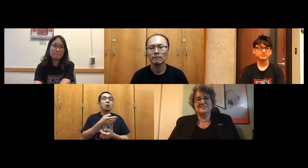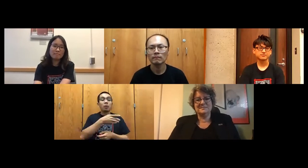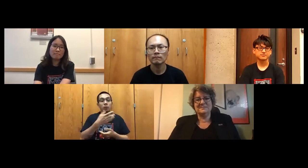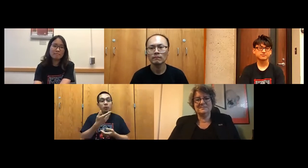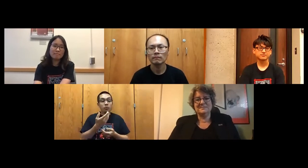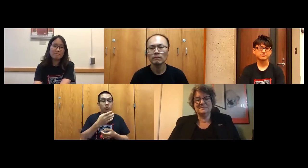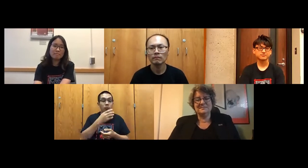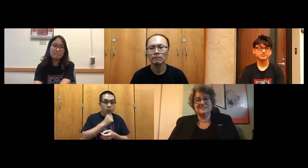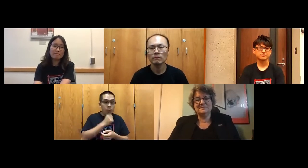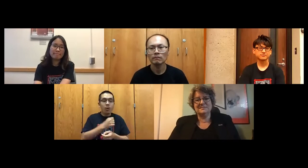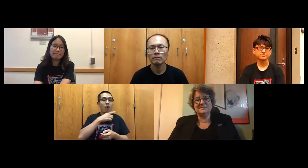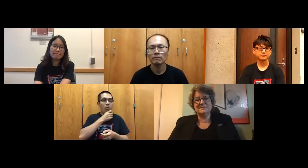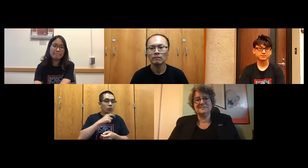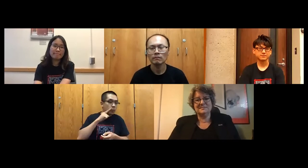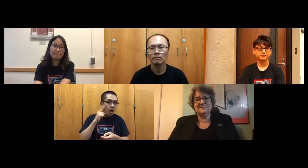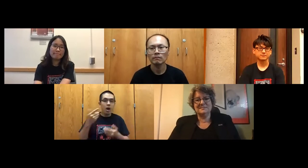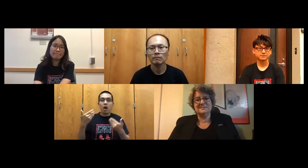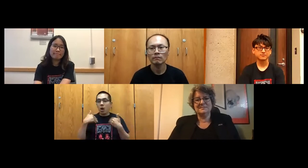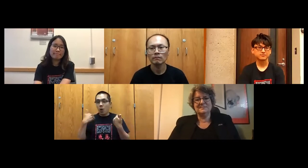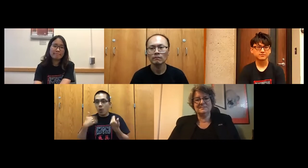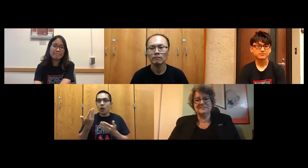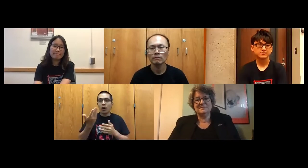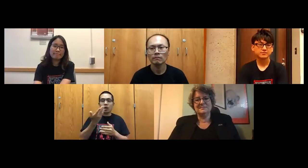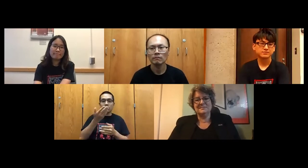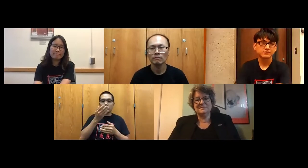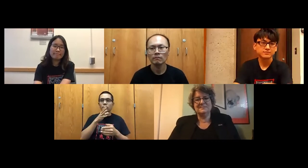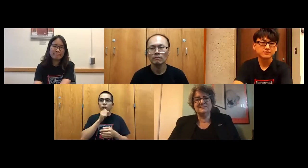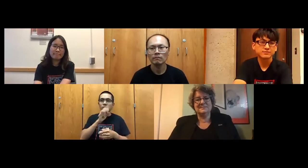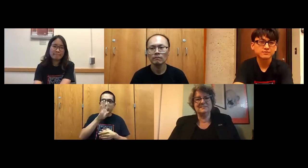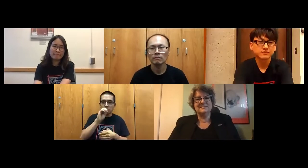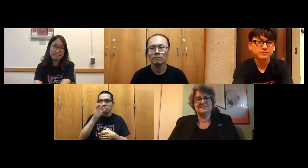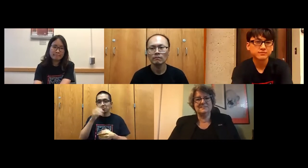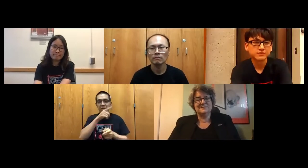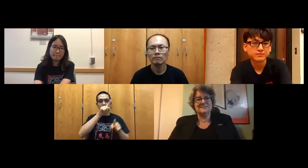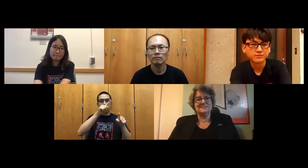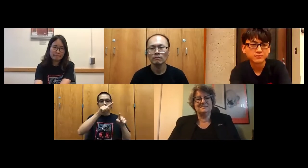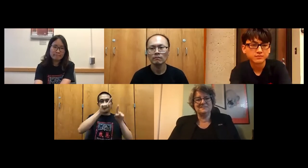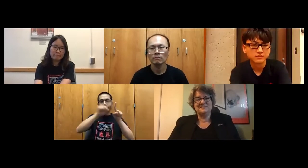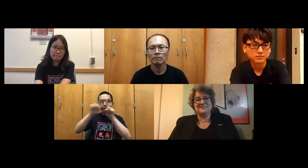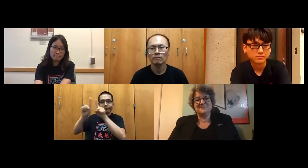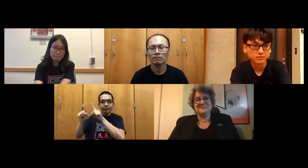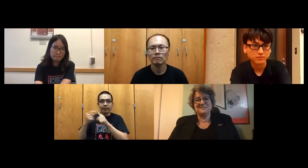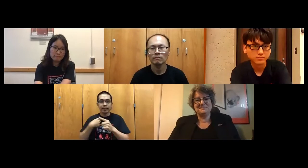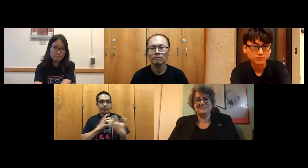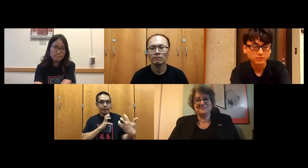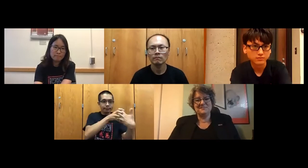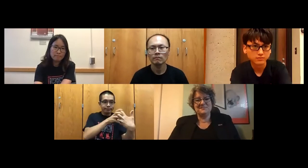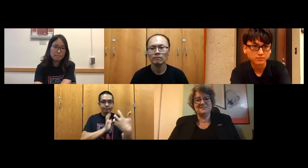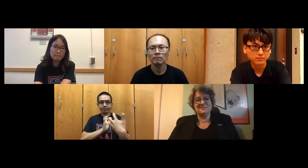In terms of when I made the change, as being a younger person, working with older deaf people, and then meeting people